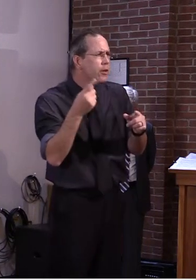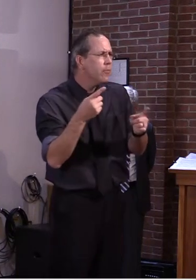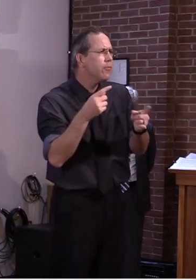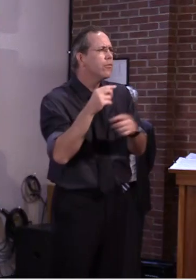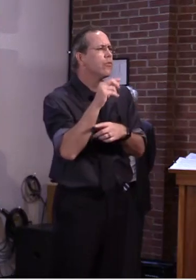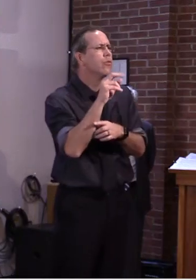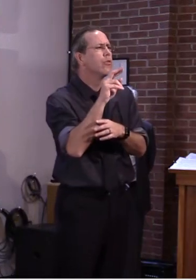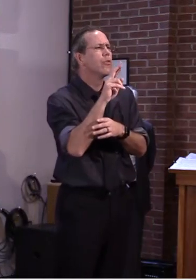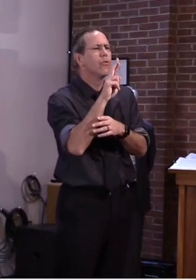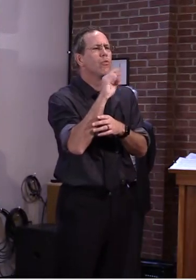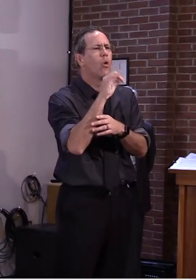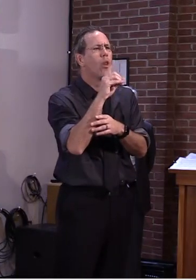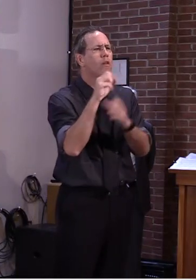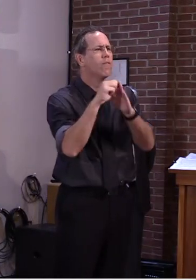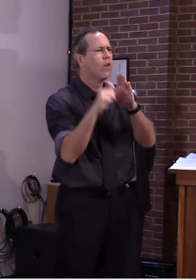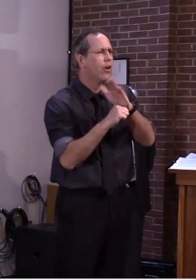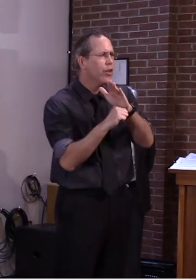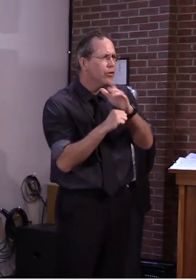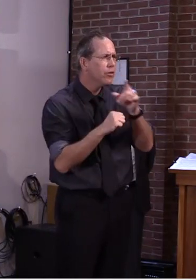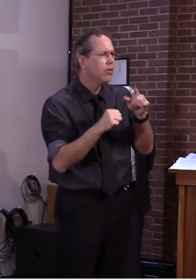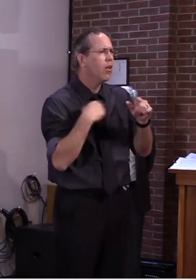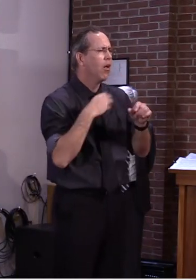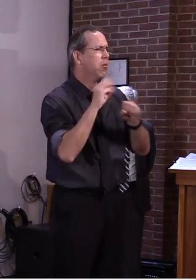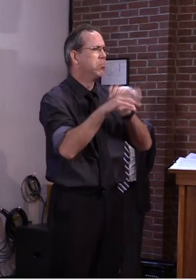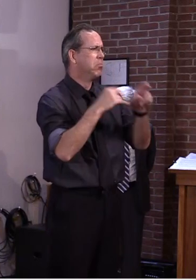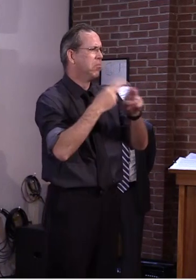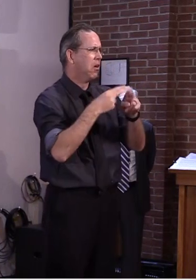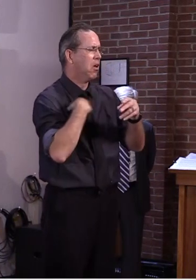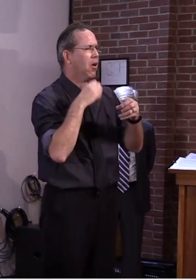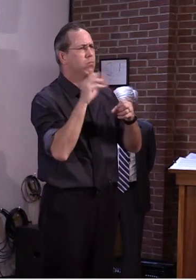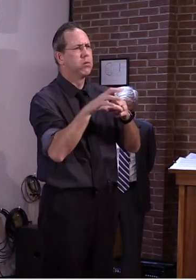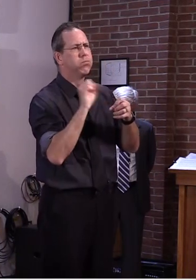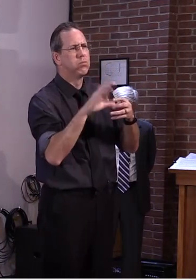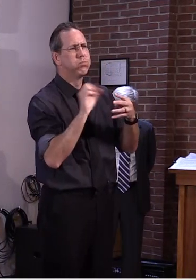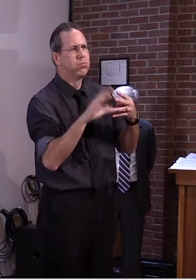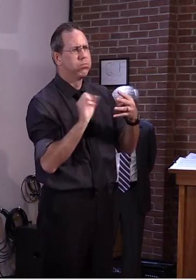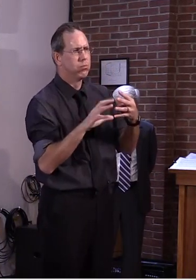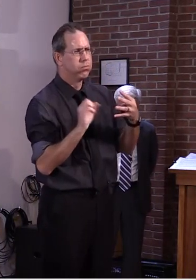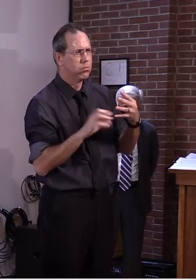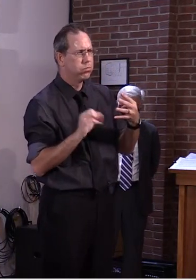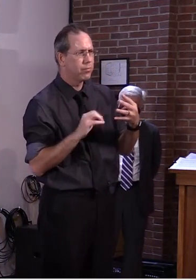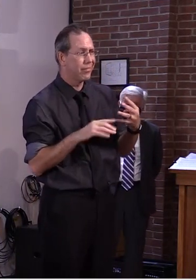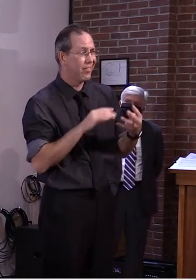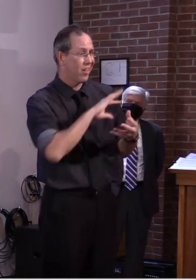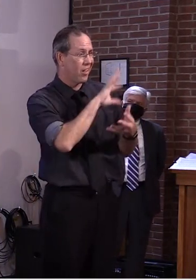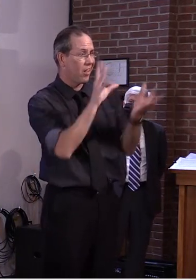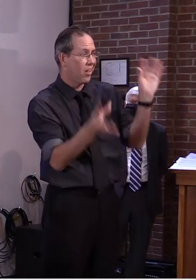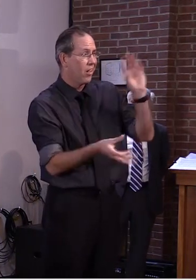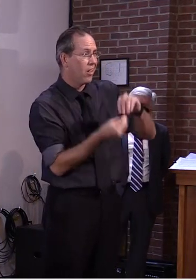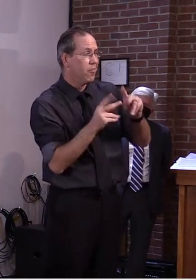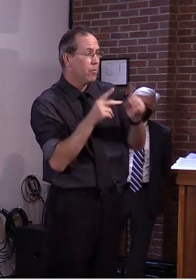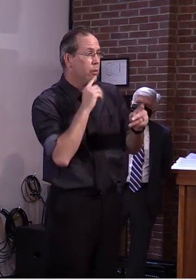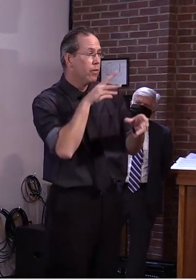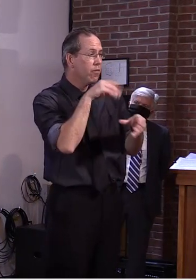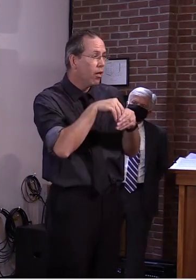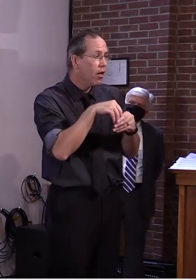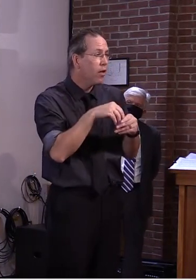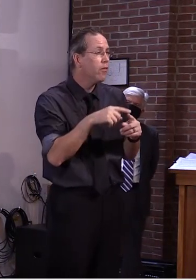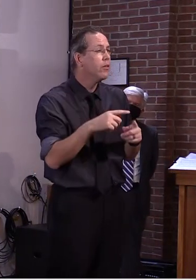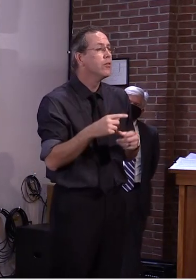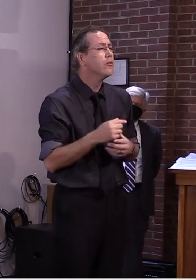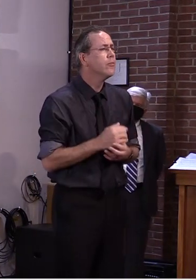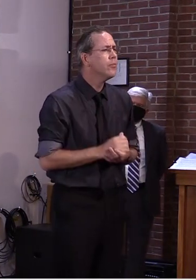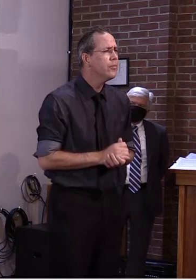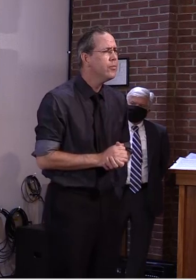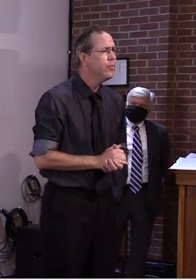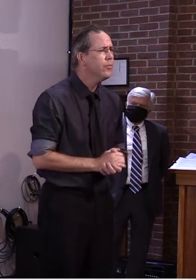Vermont Business Roundtable. This group, led by Dr. Andrew Jones, who's the Director of Curriculum for the Mill River School District and President